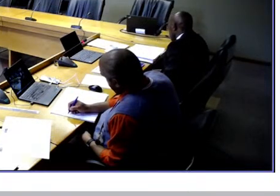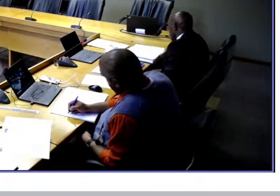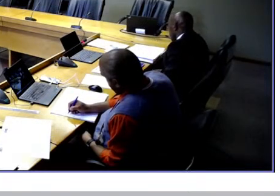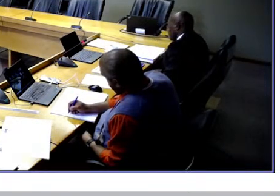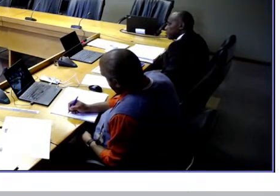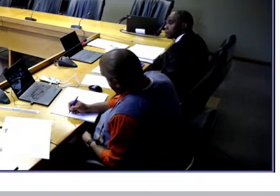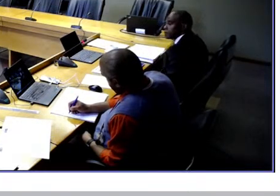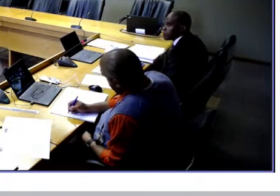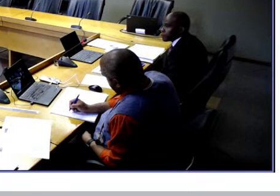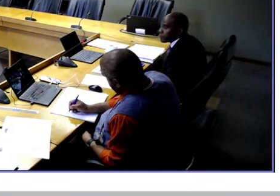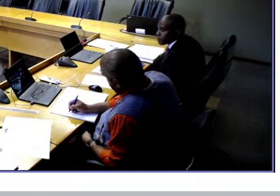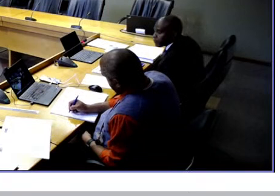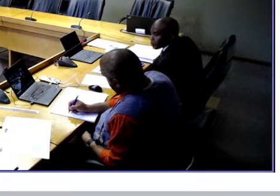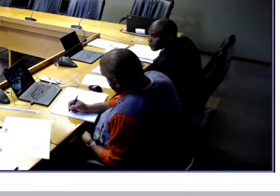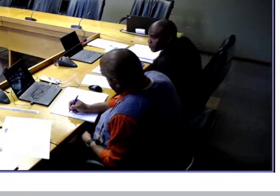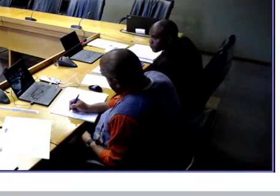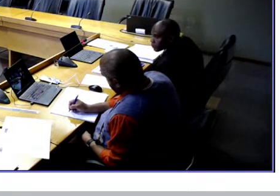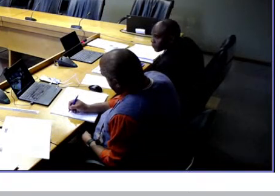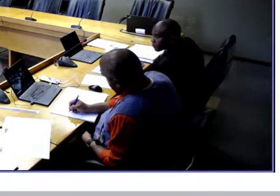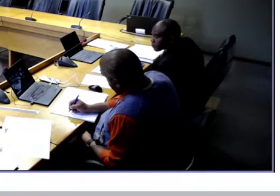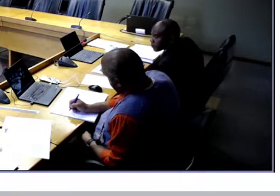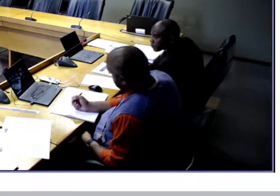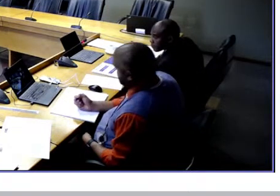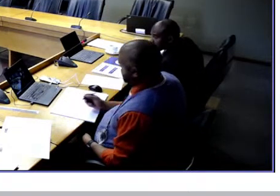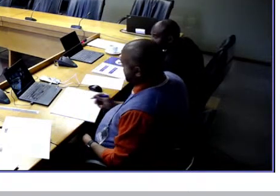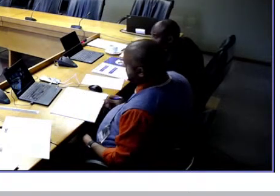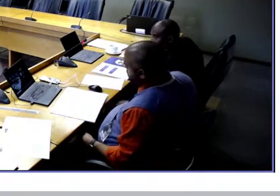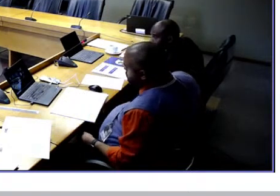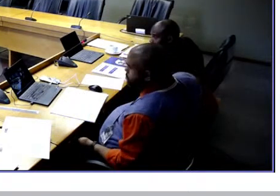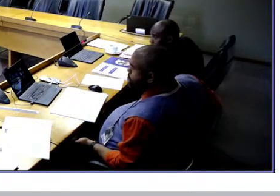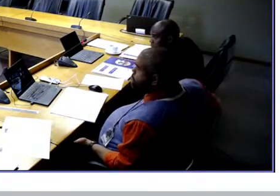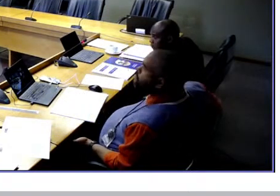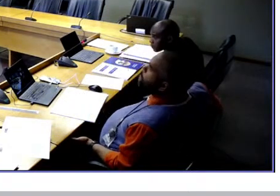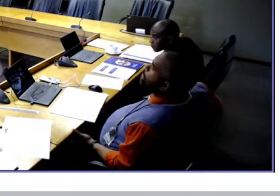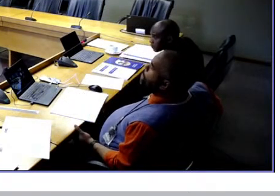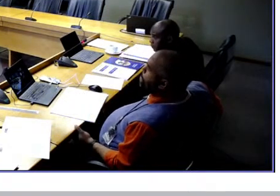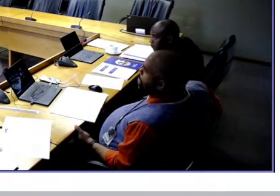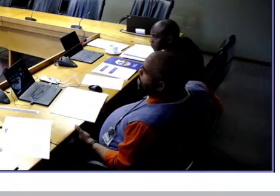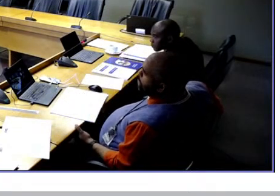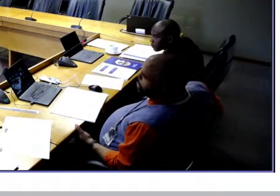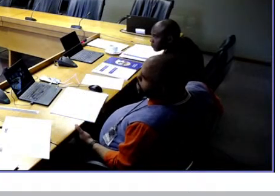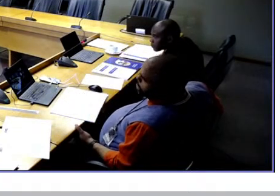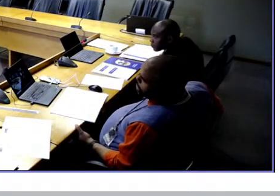like you and I want you to pay immediately, then, you know, I threaten that I will take your...